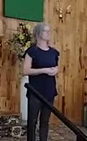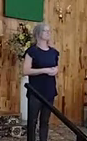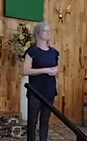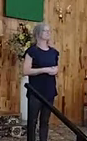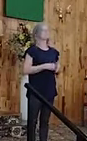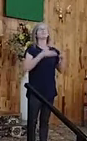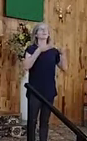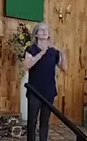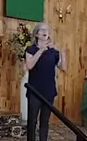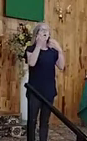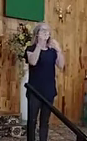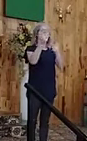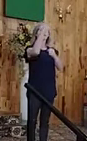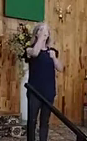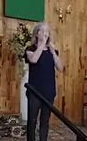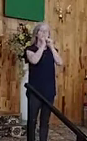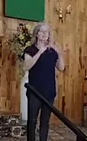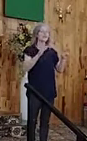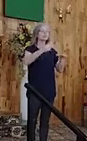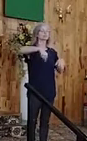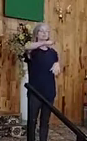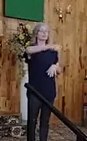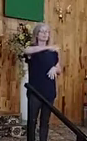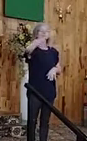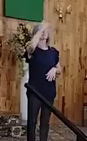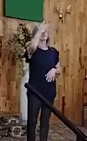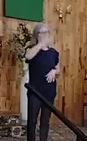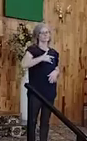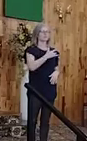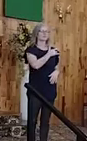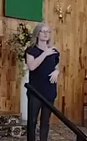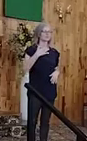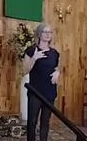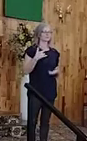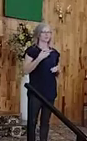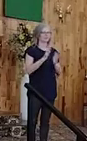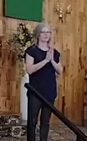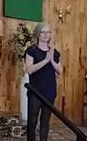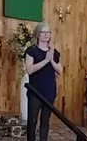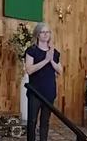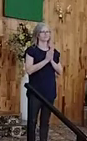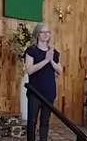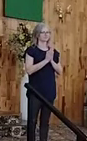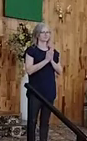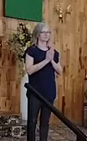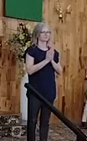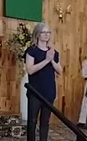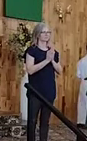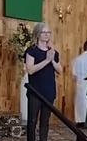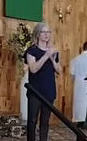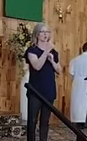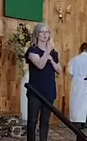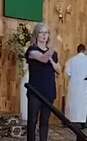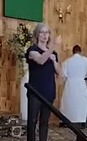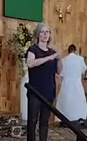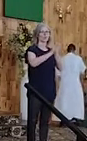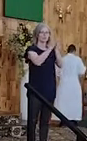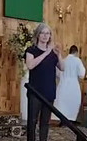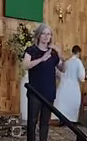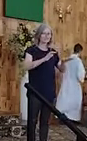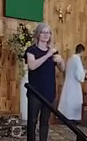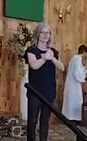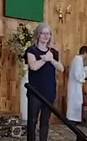May Almighty God bless you, the Father and the Son and the Holy Spirit. Go in peace to